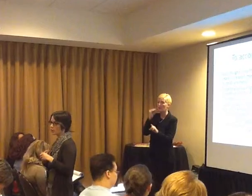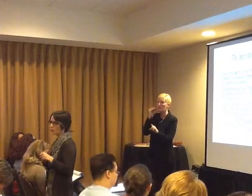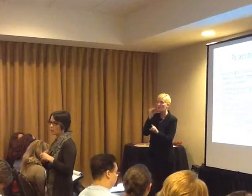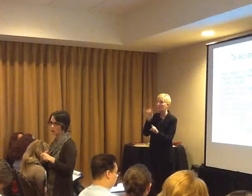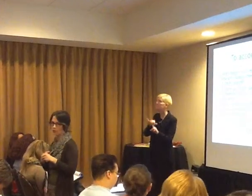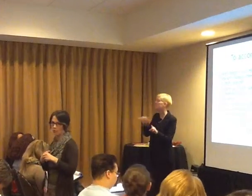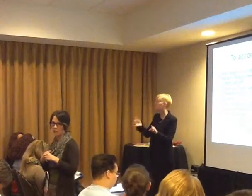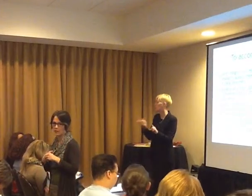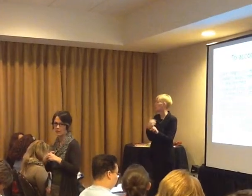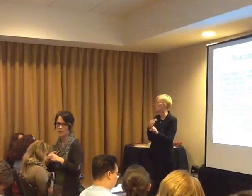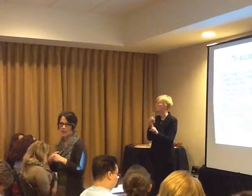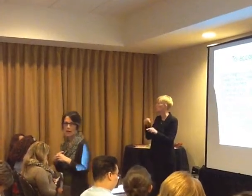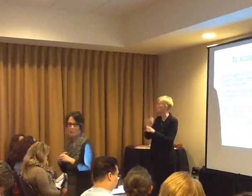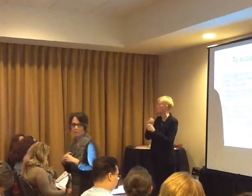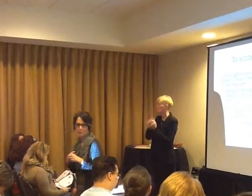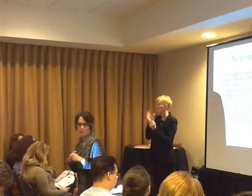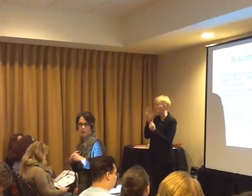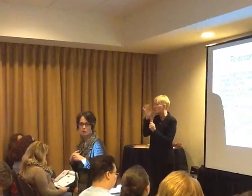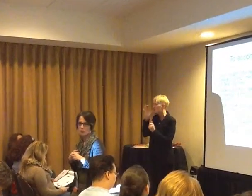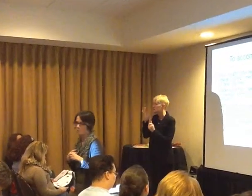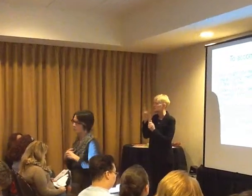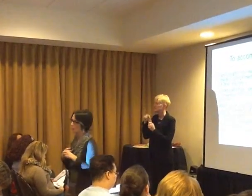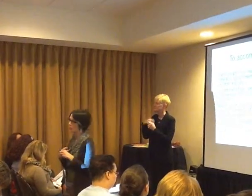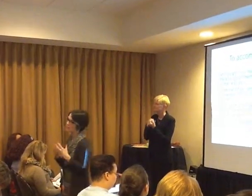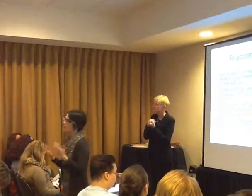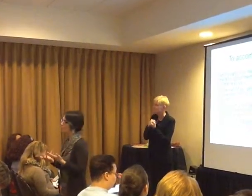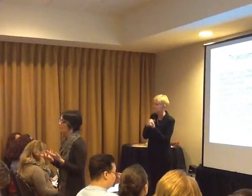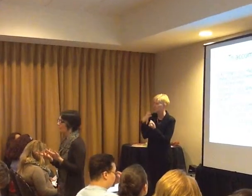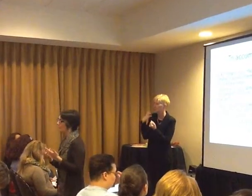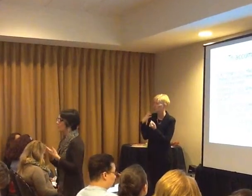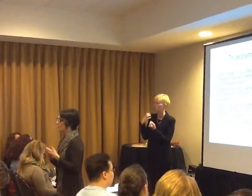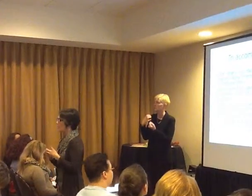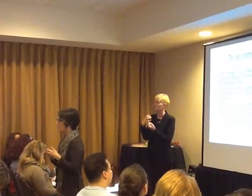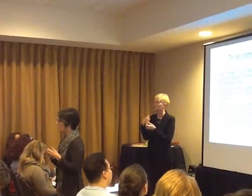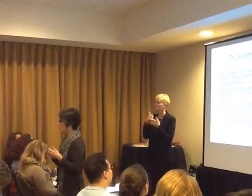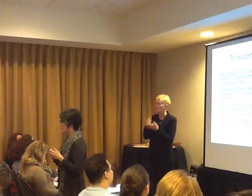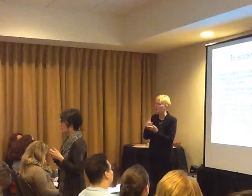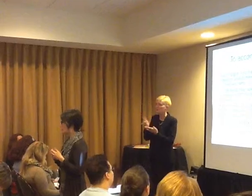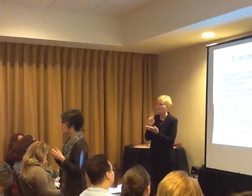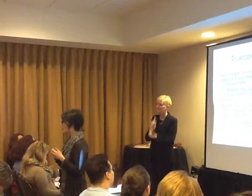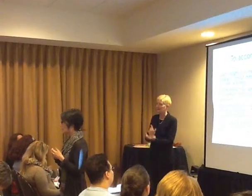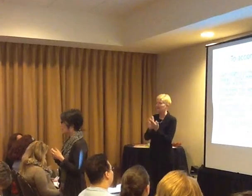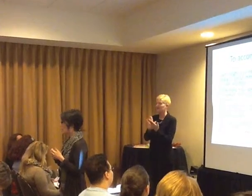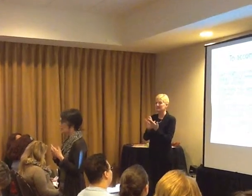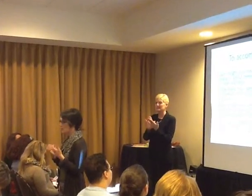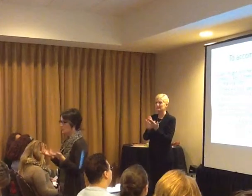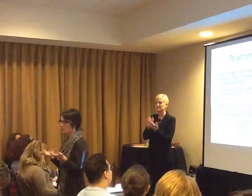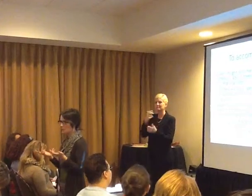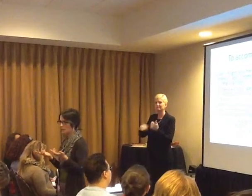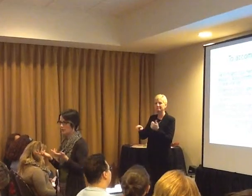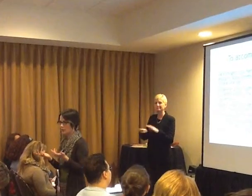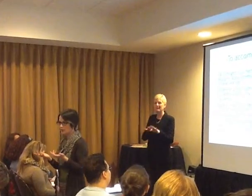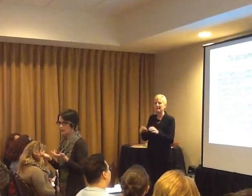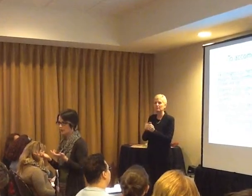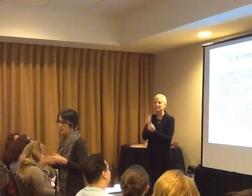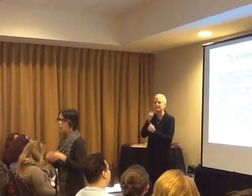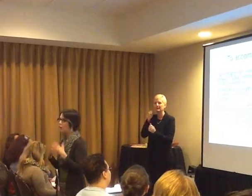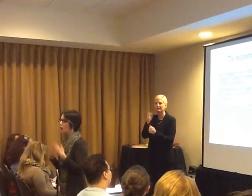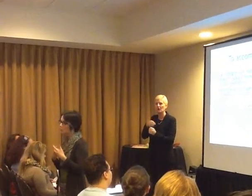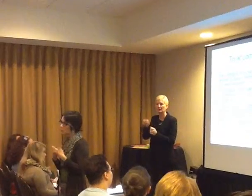we could go and work with parents through some coaching opportunities to help them better address difficult behavior with their deaf and hard of hearing